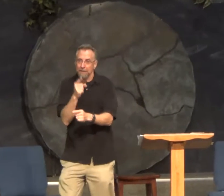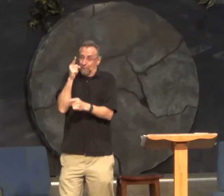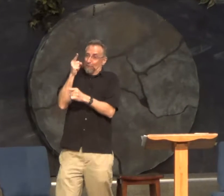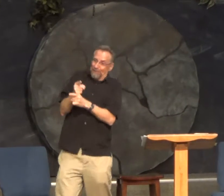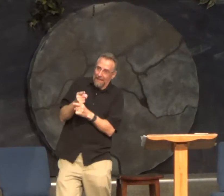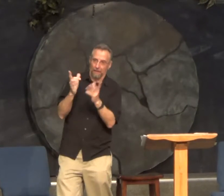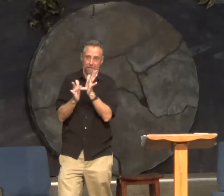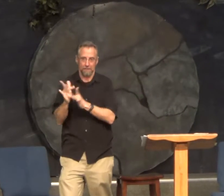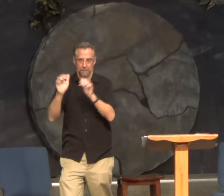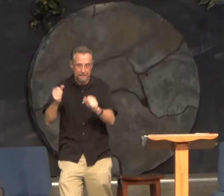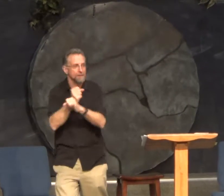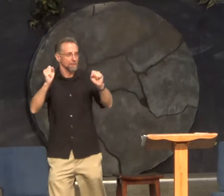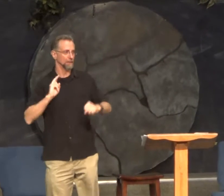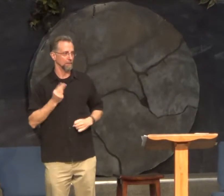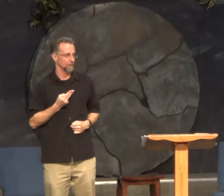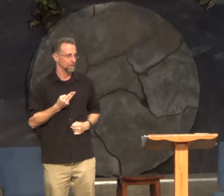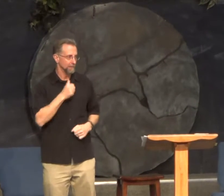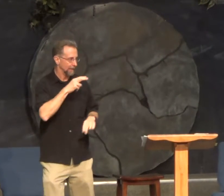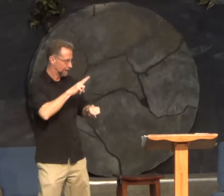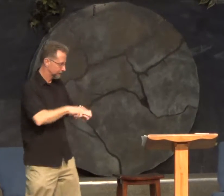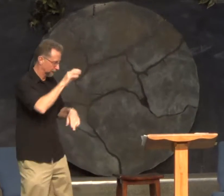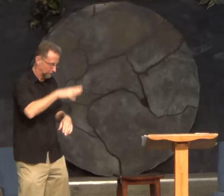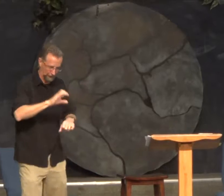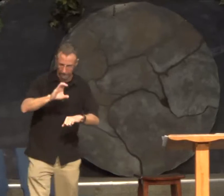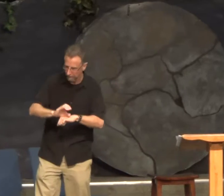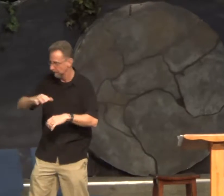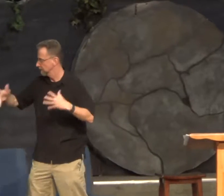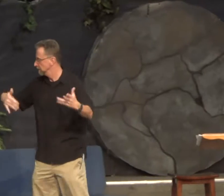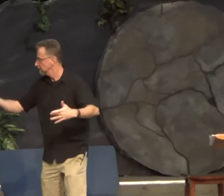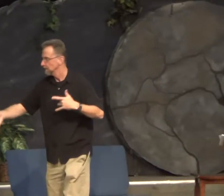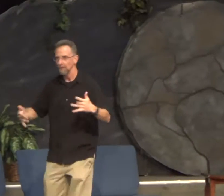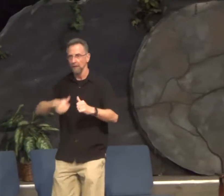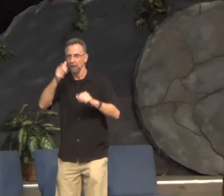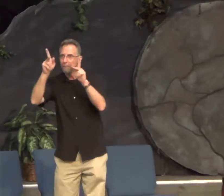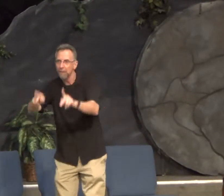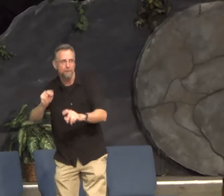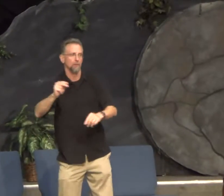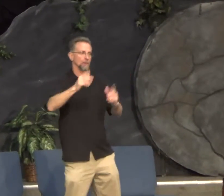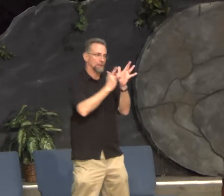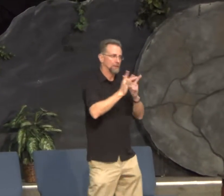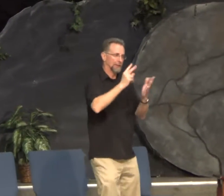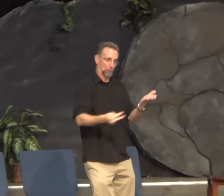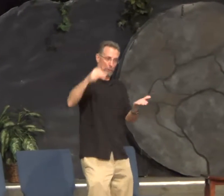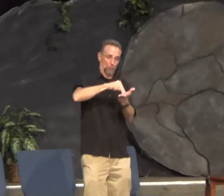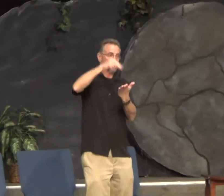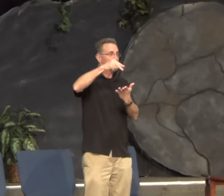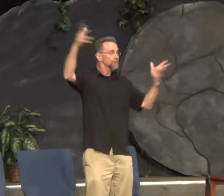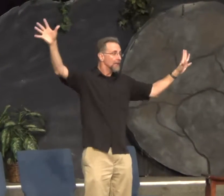unless you believe that Jesus can save you, not depending on the church or the pastor or anything else or somebody else, but